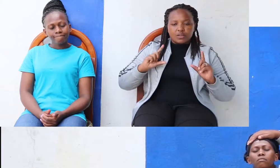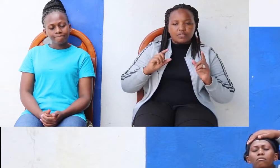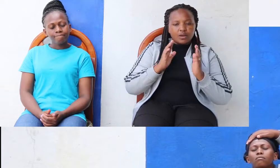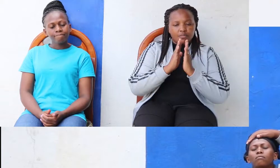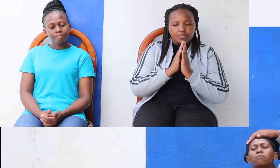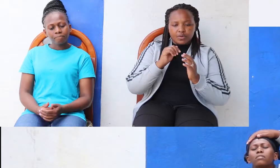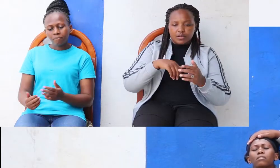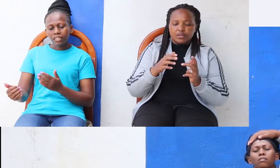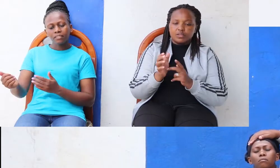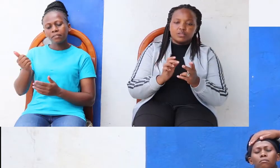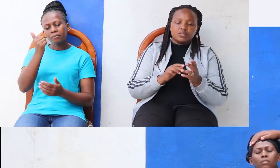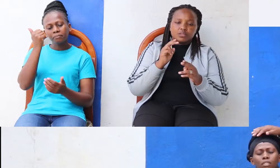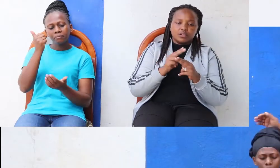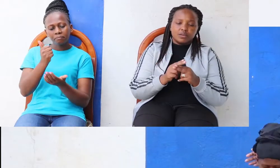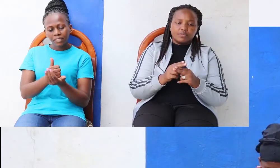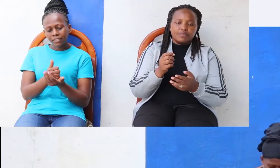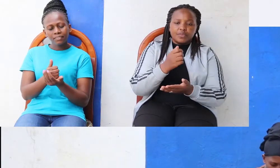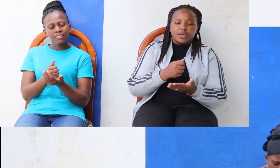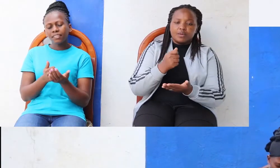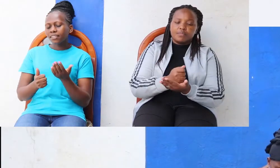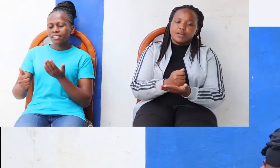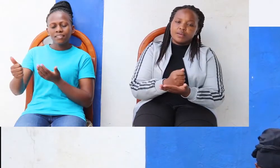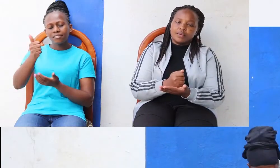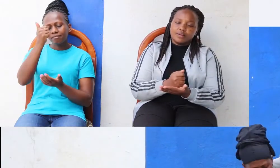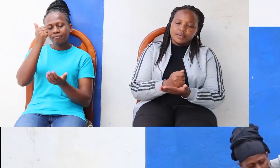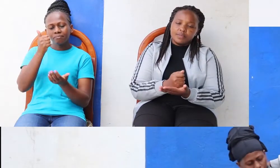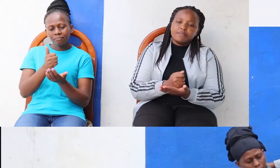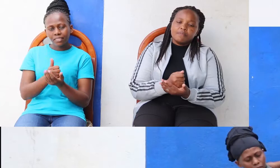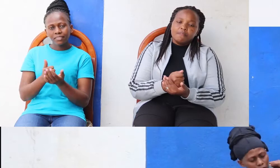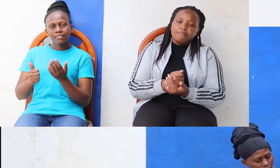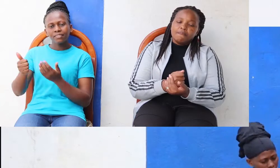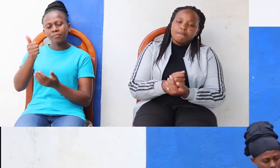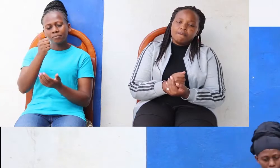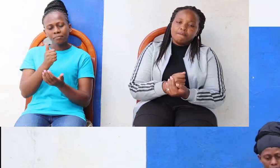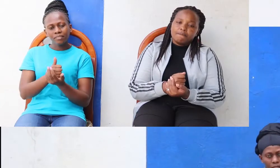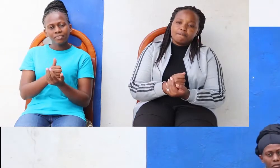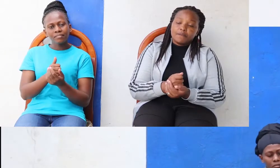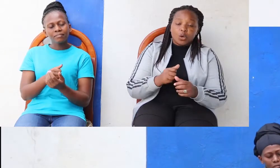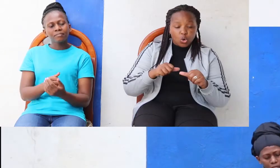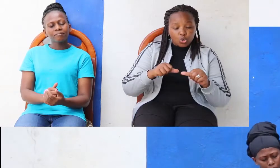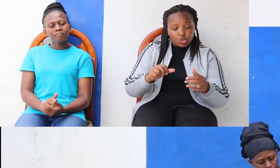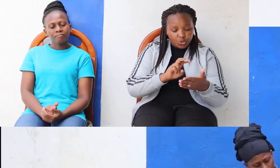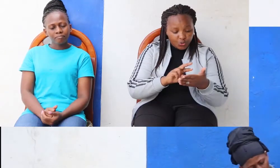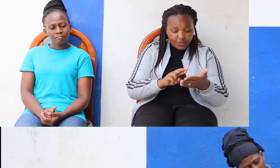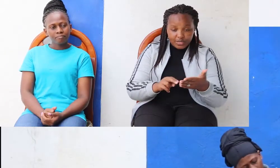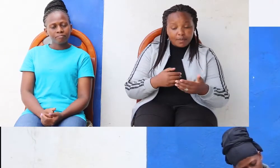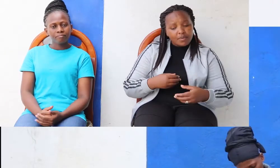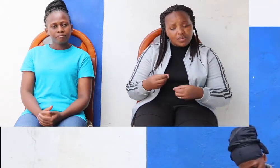pray in Jesus' name. Amen. Sema amen. Amen. Amen. Uendelea kusoma neno,